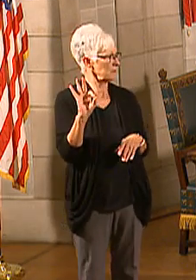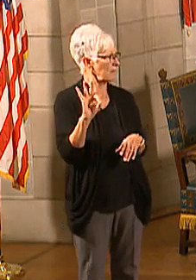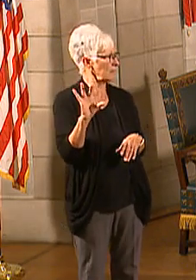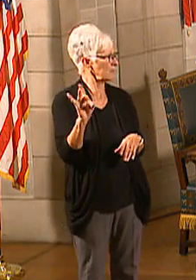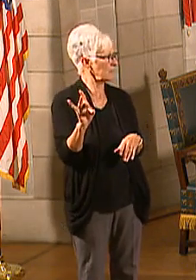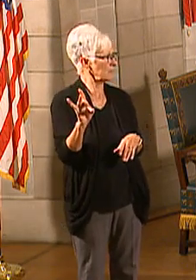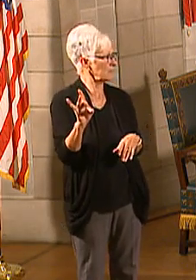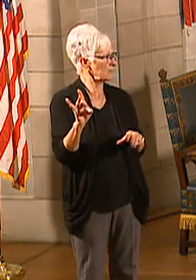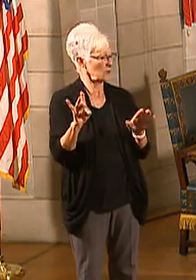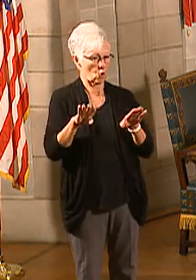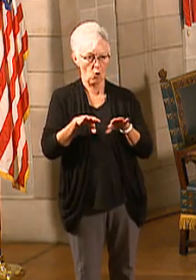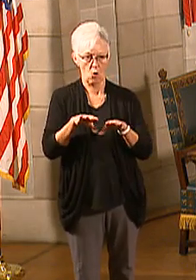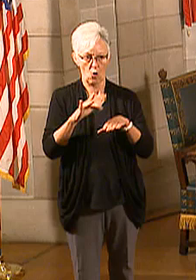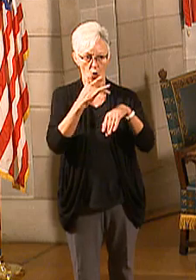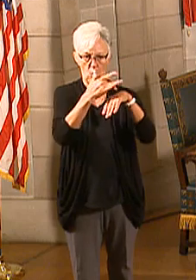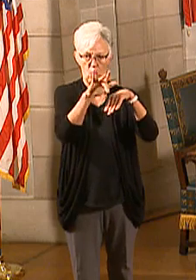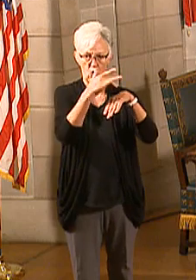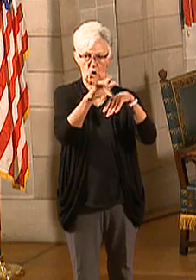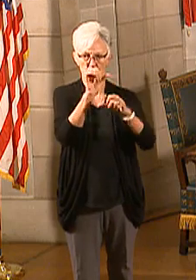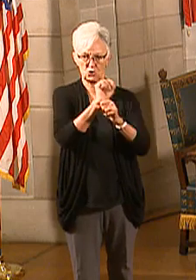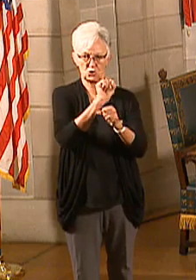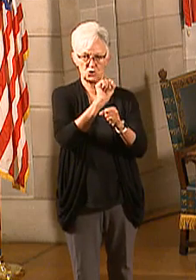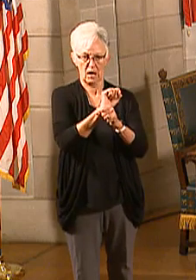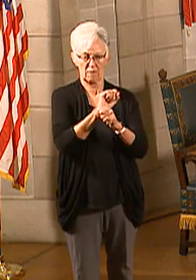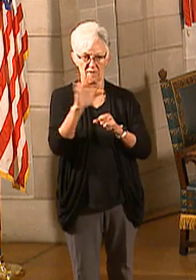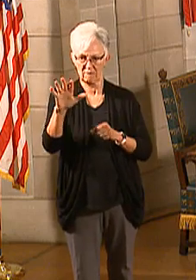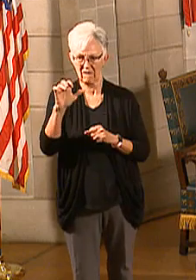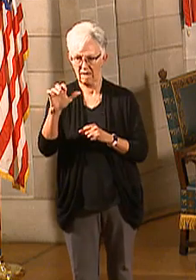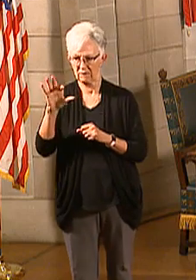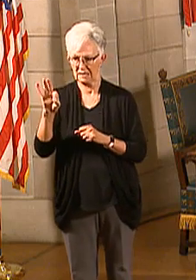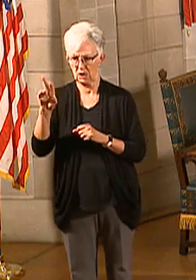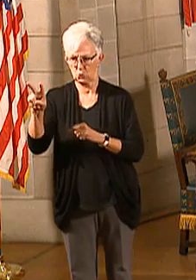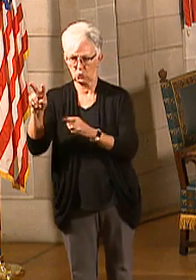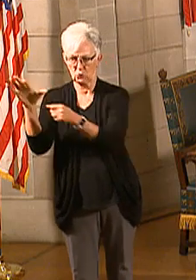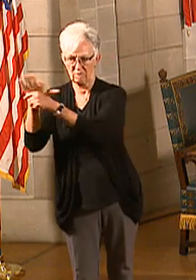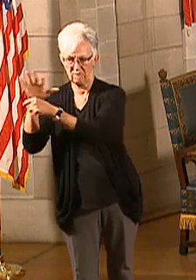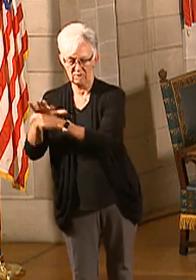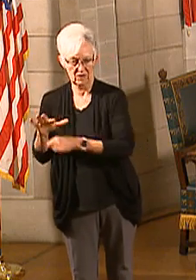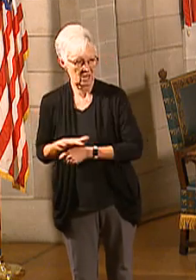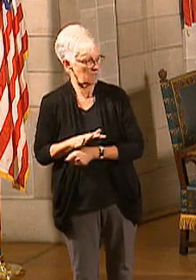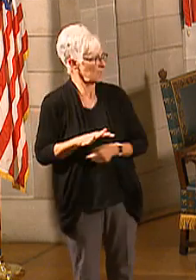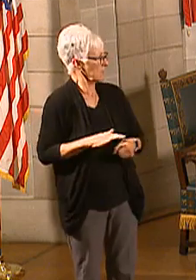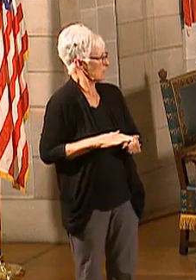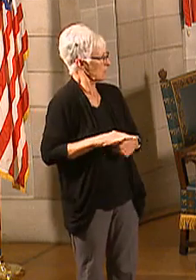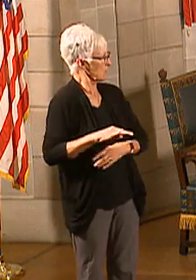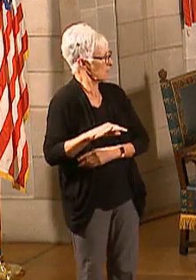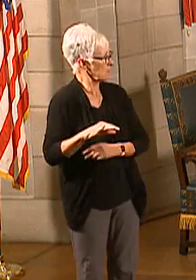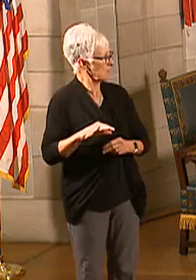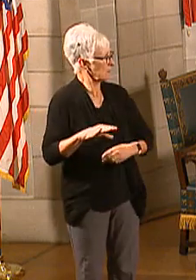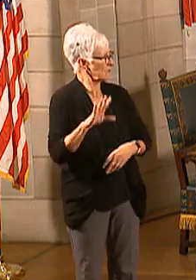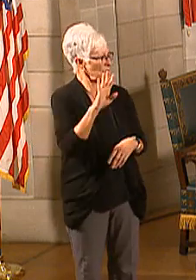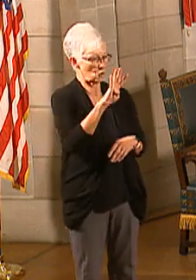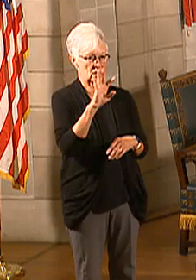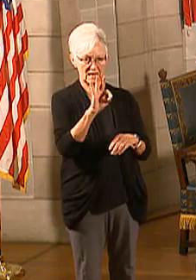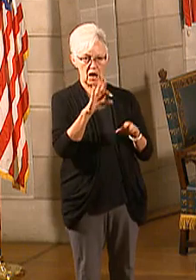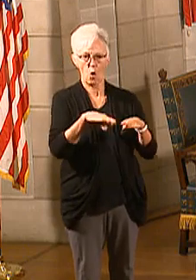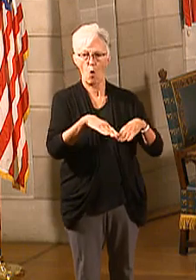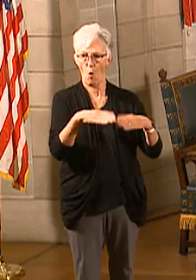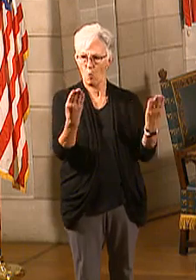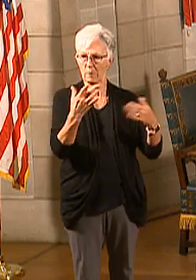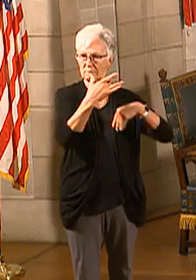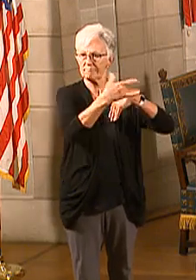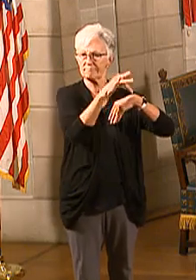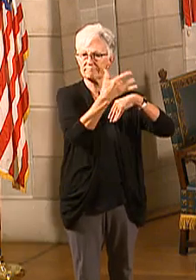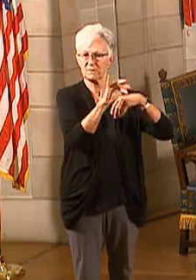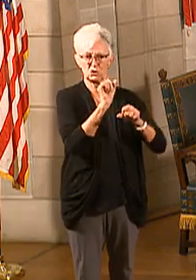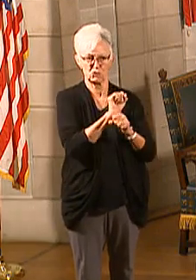598 open positions and 542 filled, so about an 8.3% vacancy rate. Is that right? Yeah, 49 open positions. I know. 49 open positions. 49 open